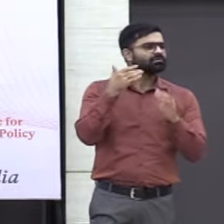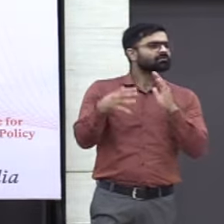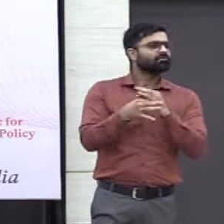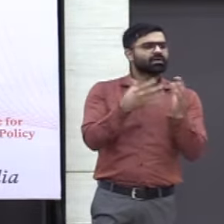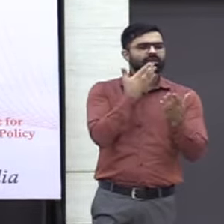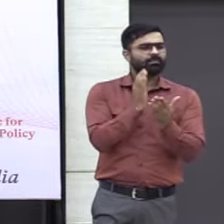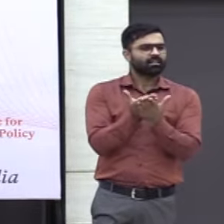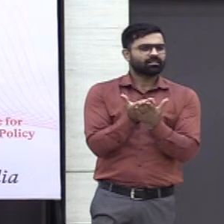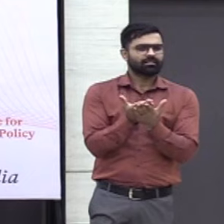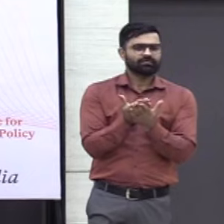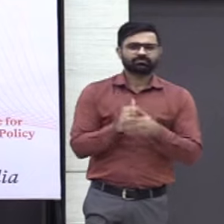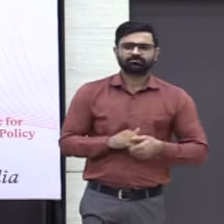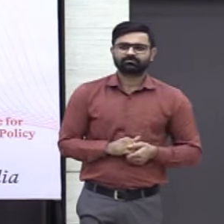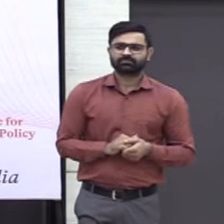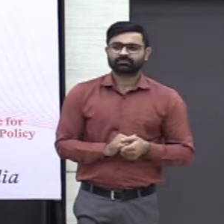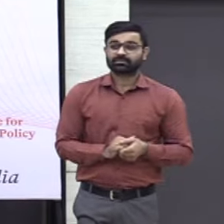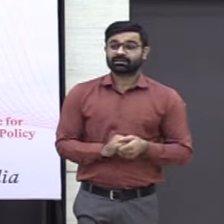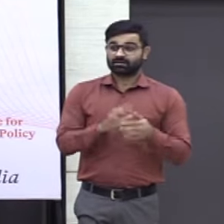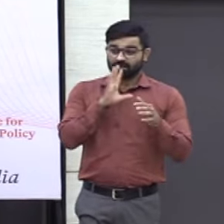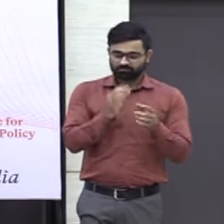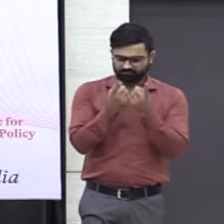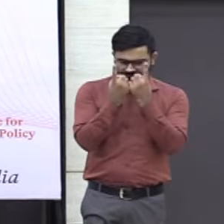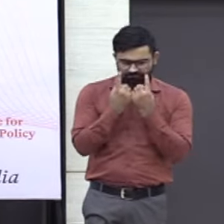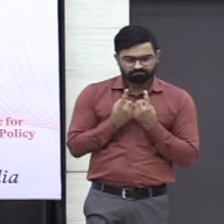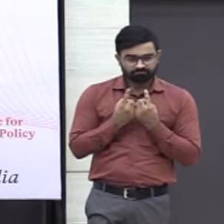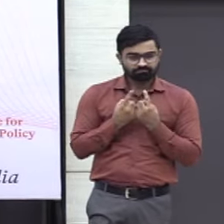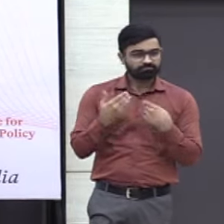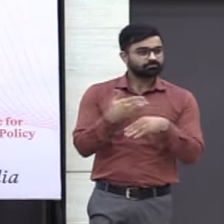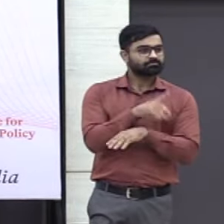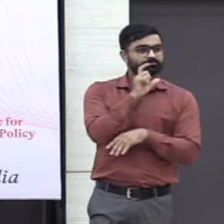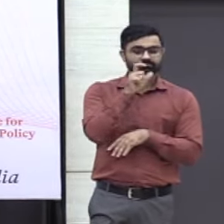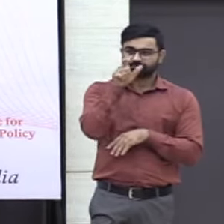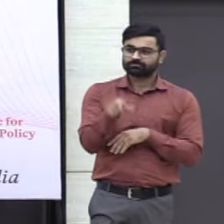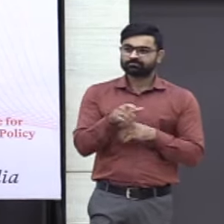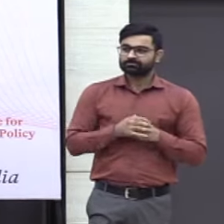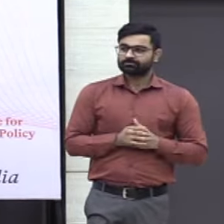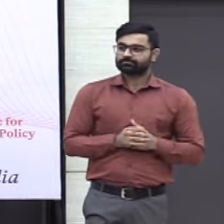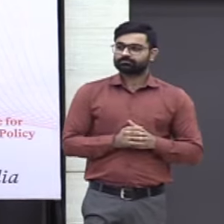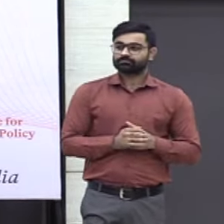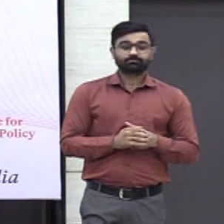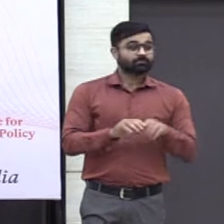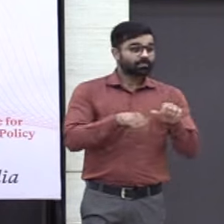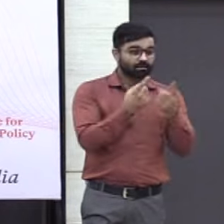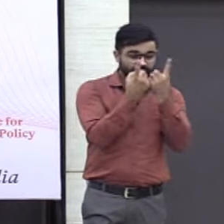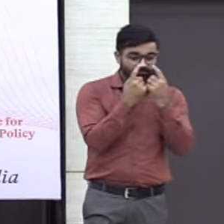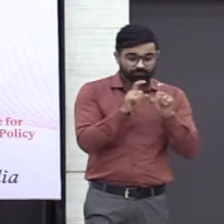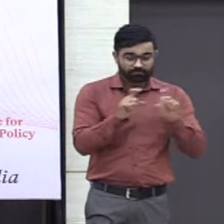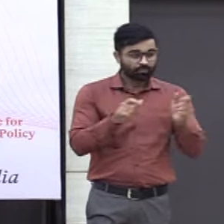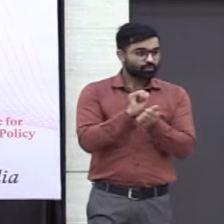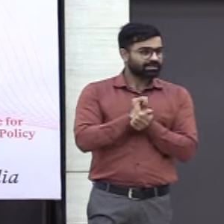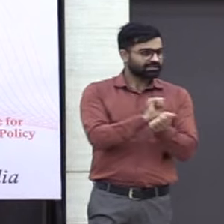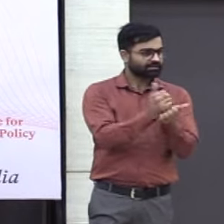complaint? For proper investigation of the offense. So for proper investigation, he will arrest